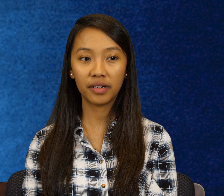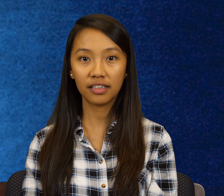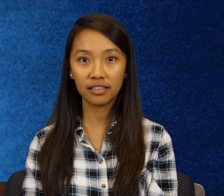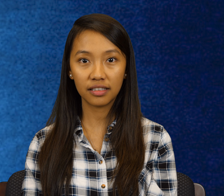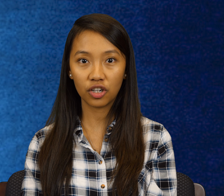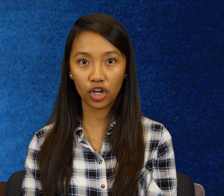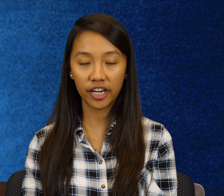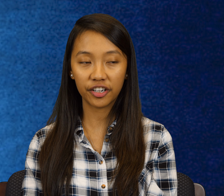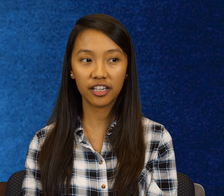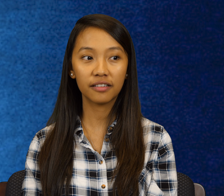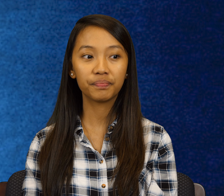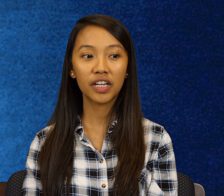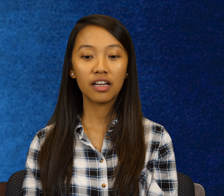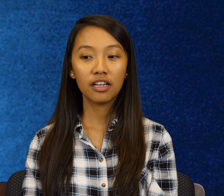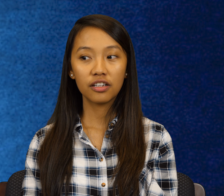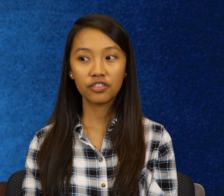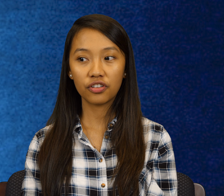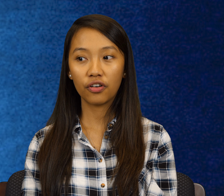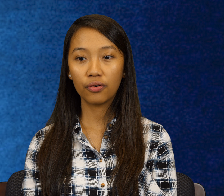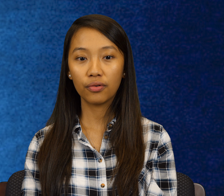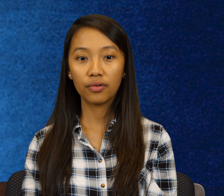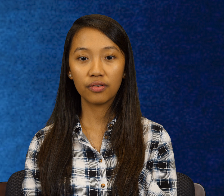apartment and in our area. So